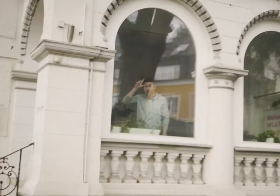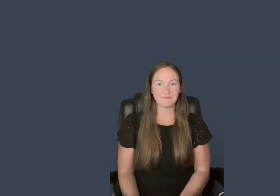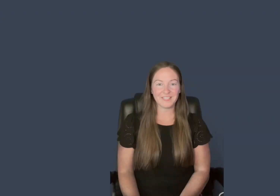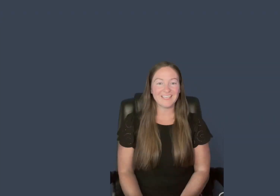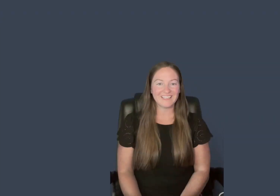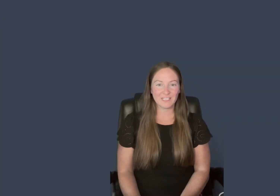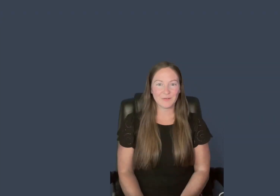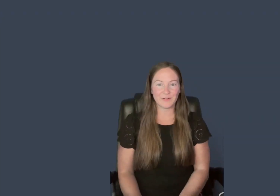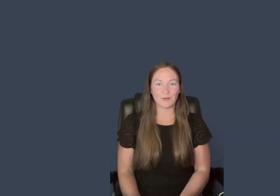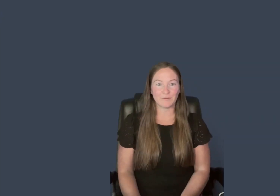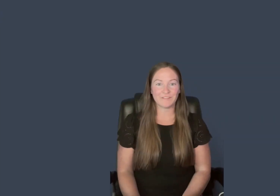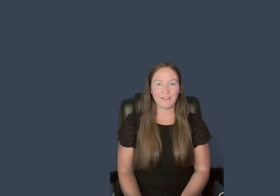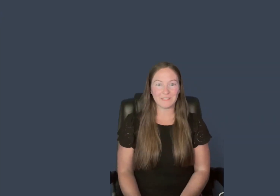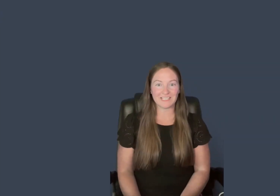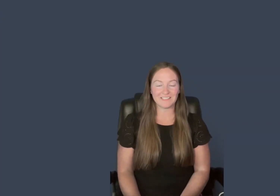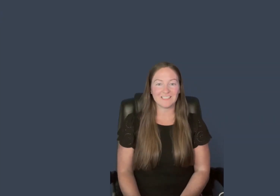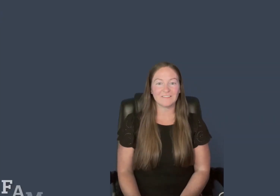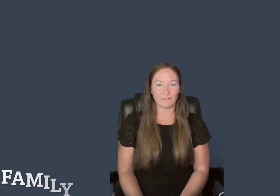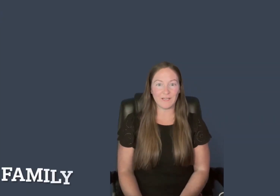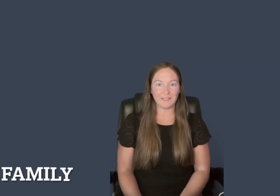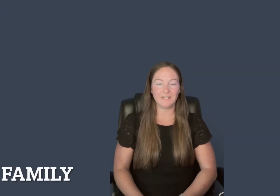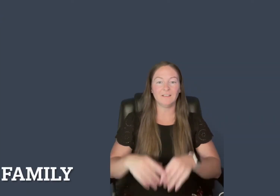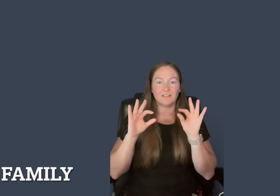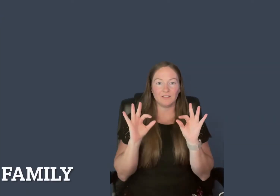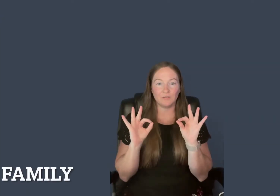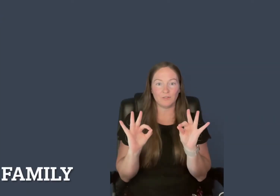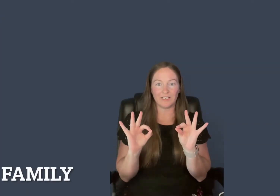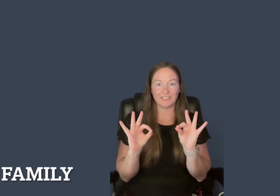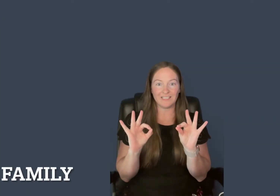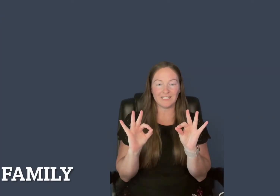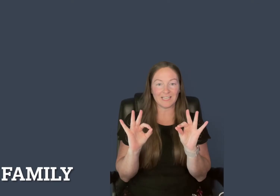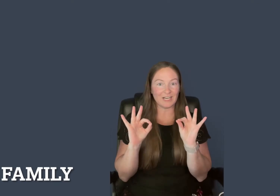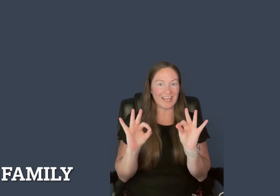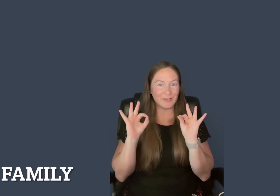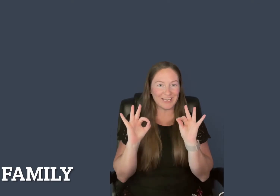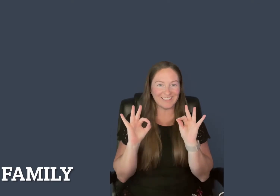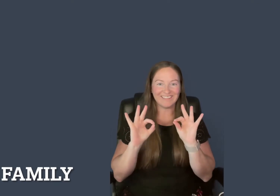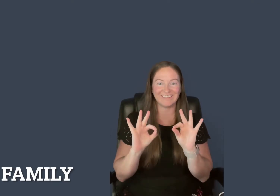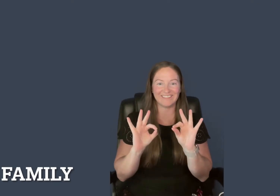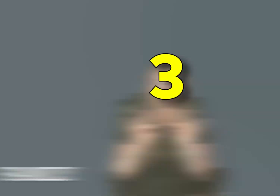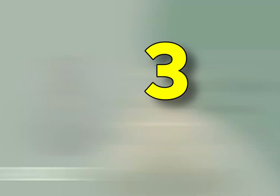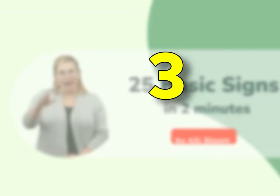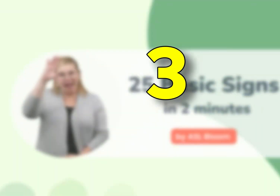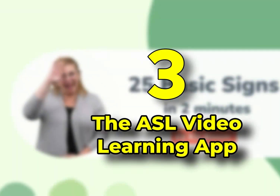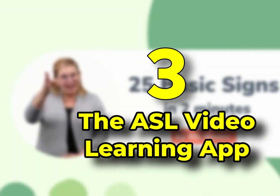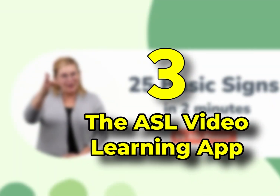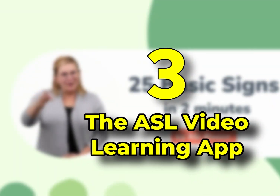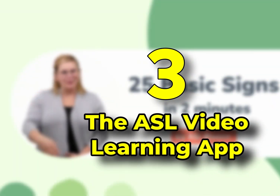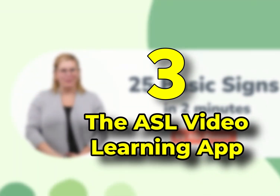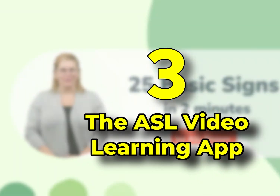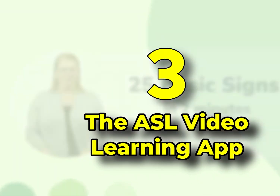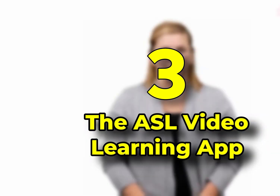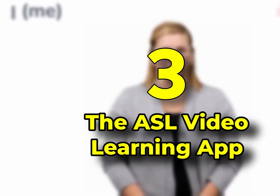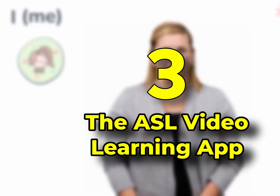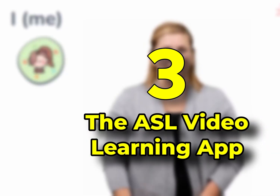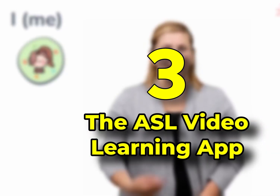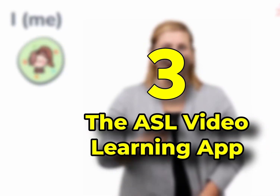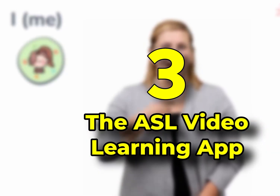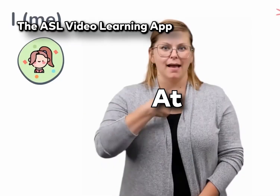each part does well, what to watch out for, and who each is best suited for. 3. The ASL Video Learning App. At